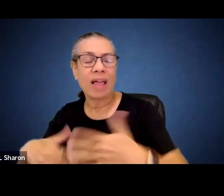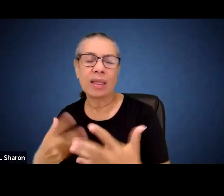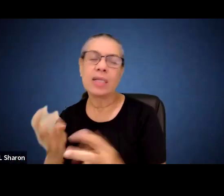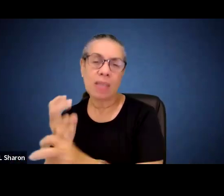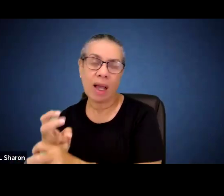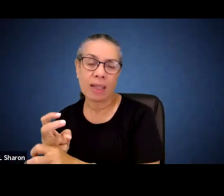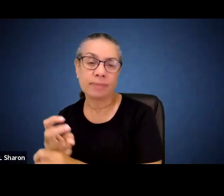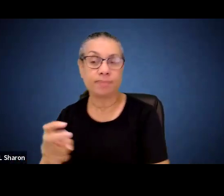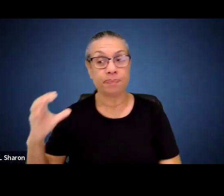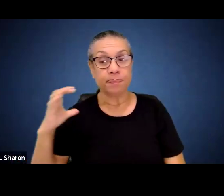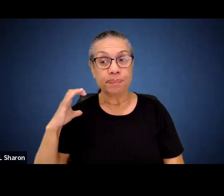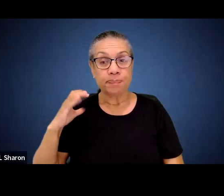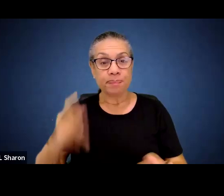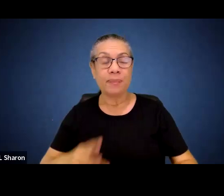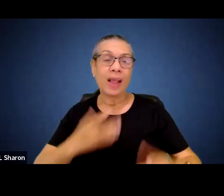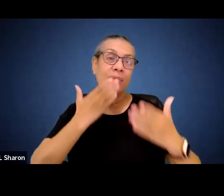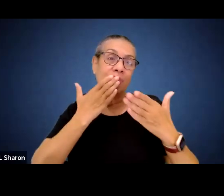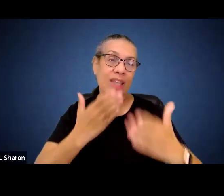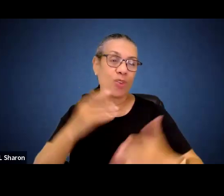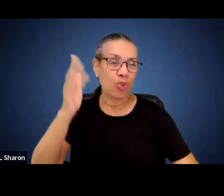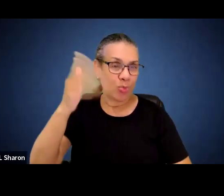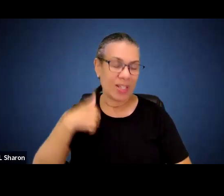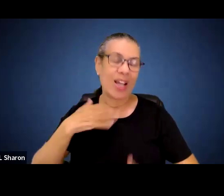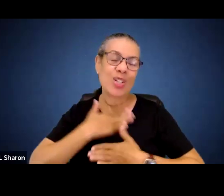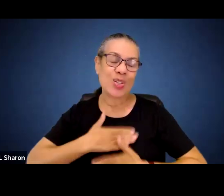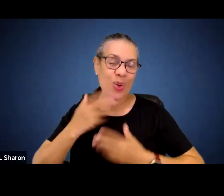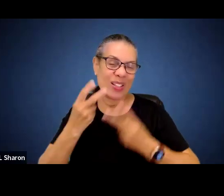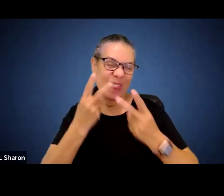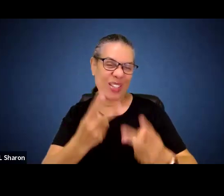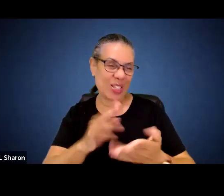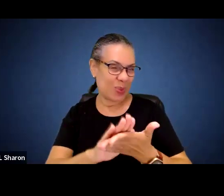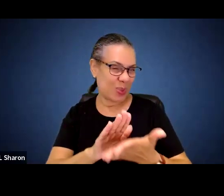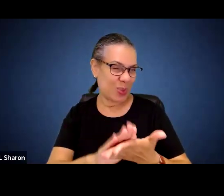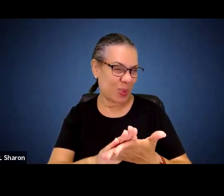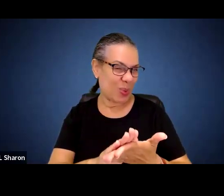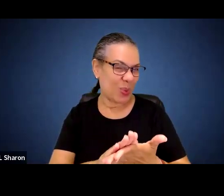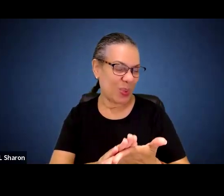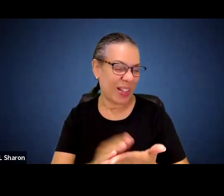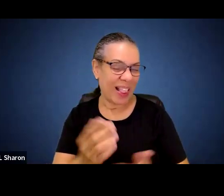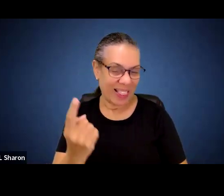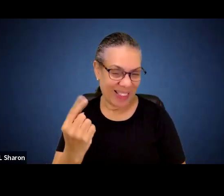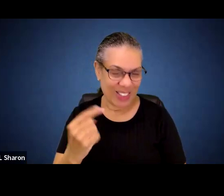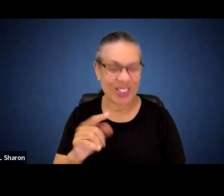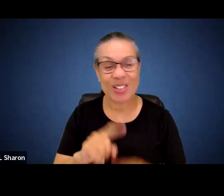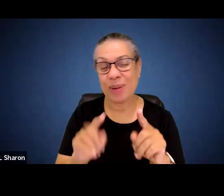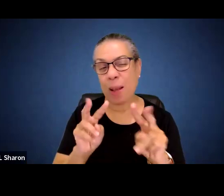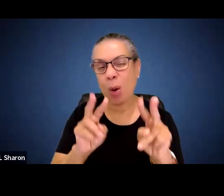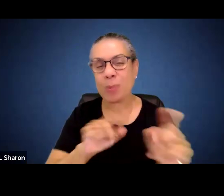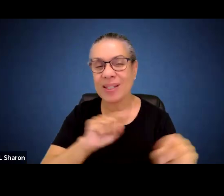presentation. Glad to see you again. I enjoyed visiting with your school last year and hope to come back again this